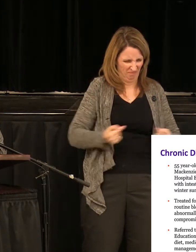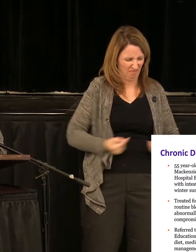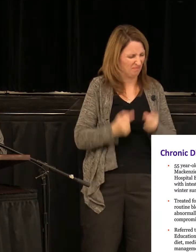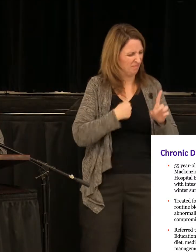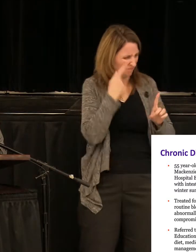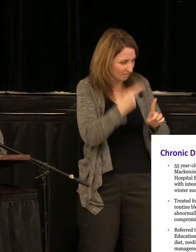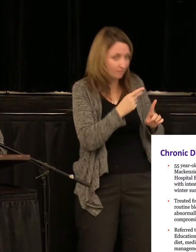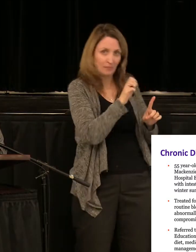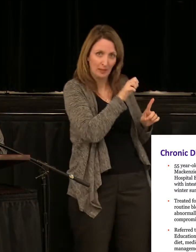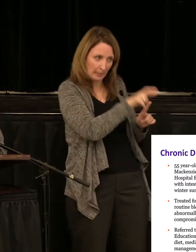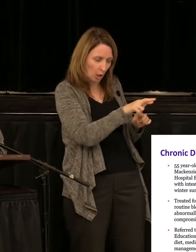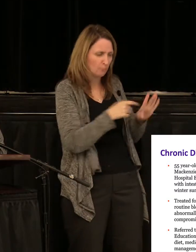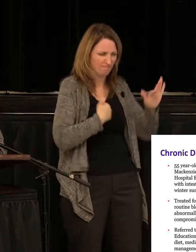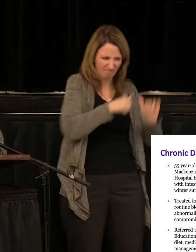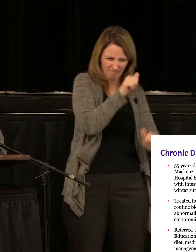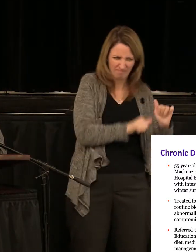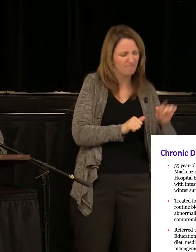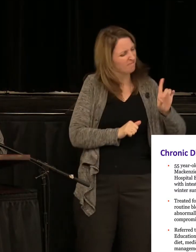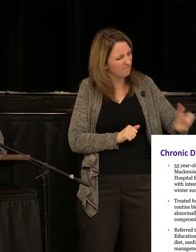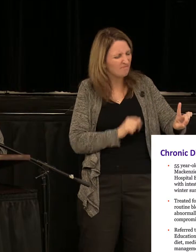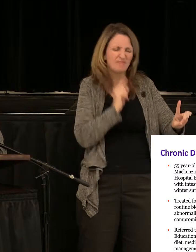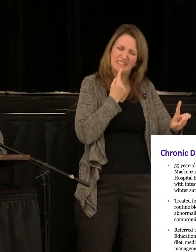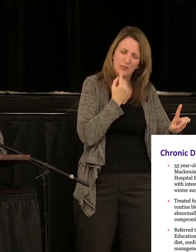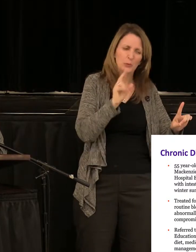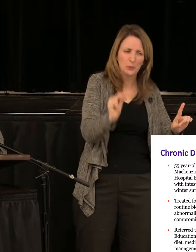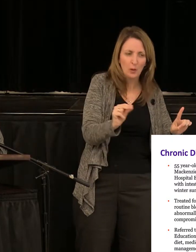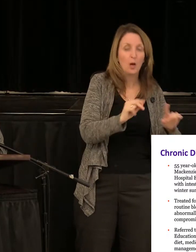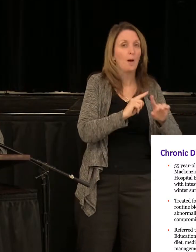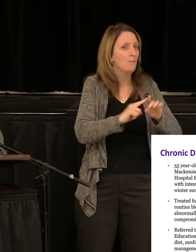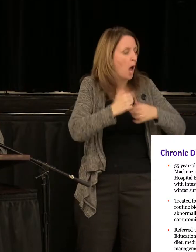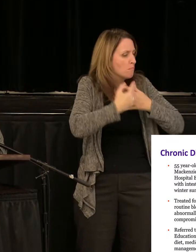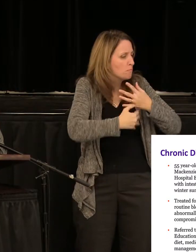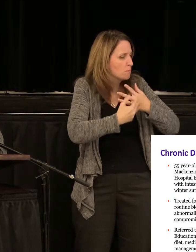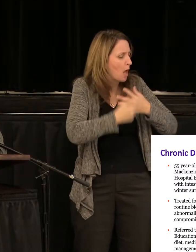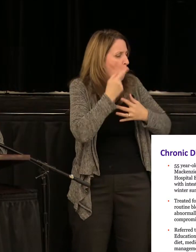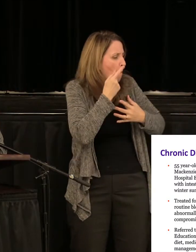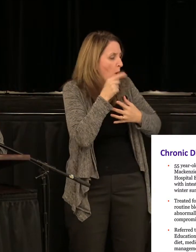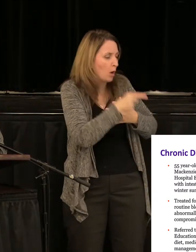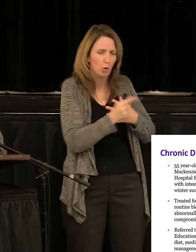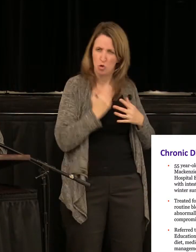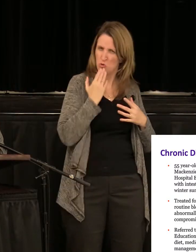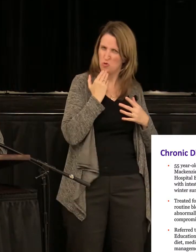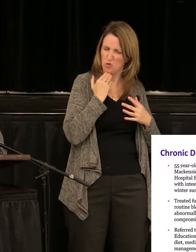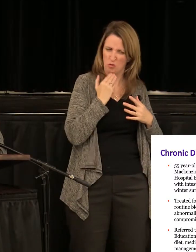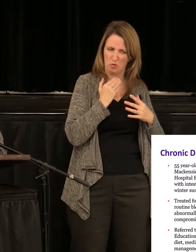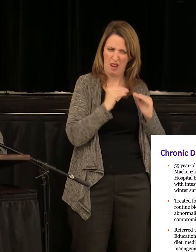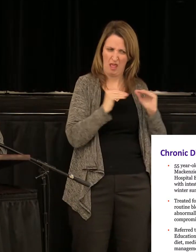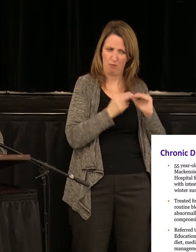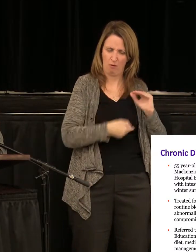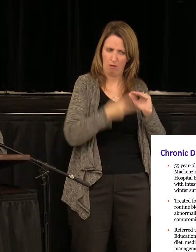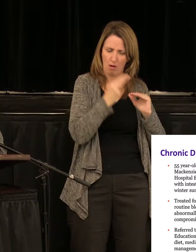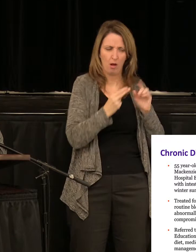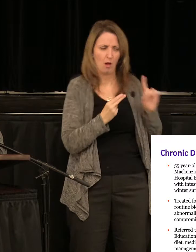emergency room and he's assessed, and they find that it's nothing too serious, but on the routine blood work they find that, his sugar levels are a little bit high. And